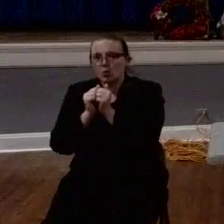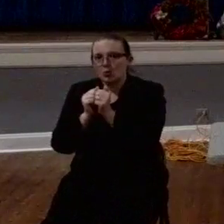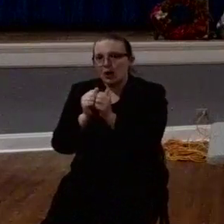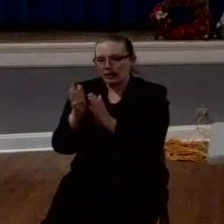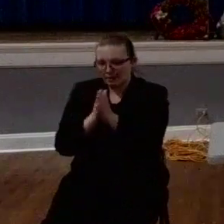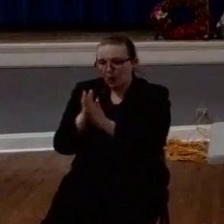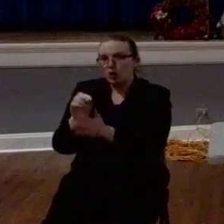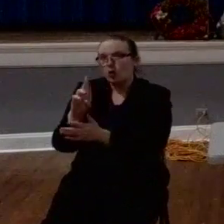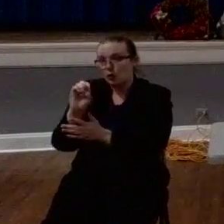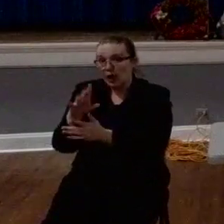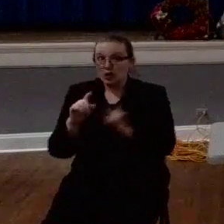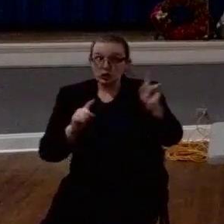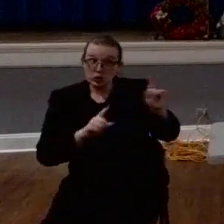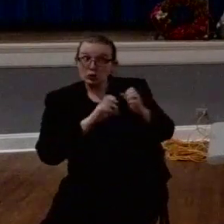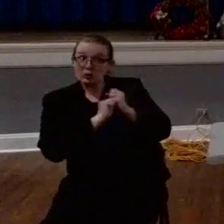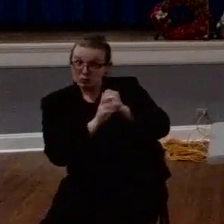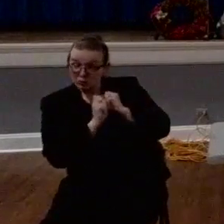you're promoting